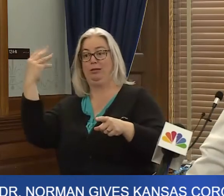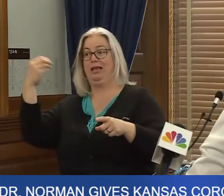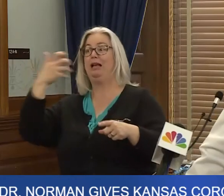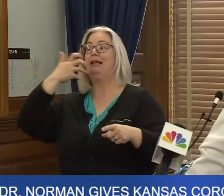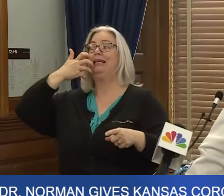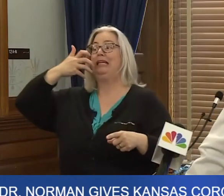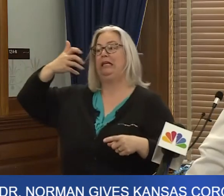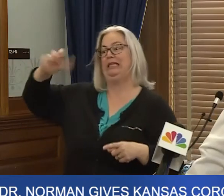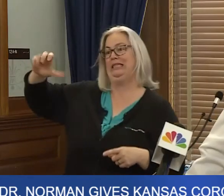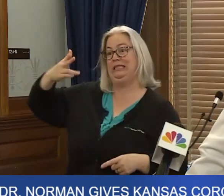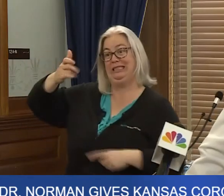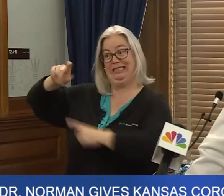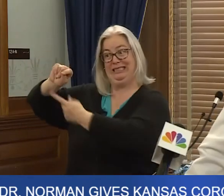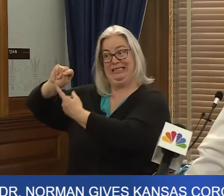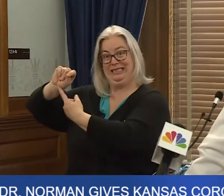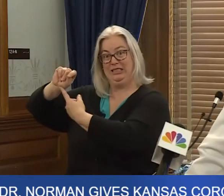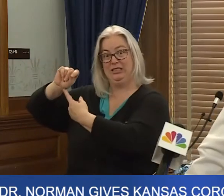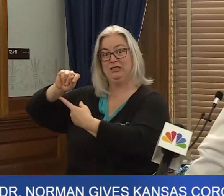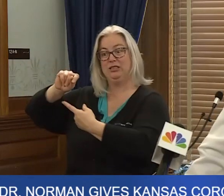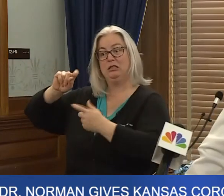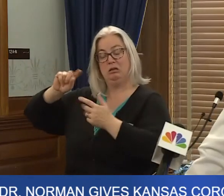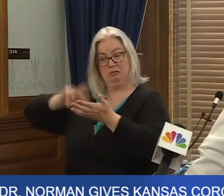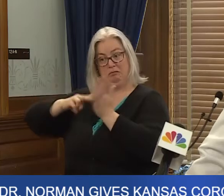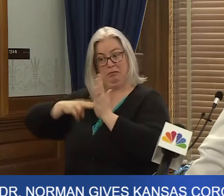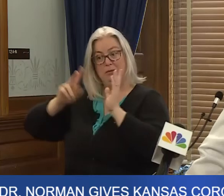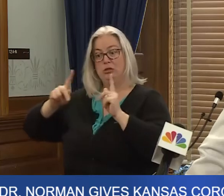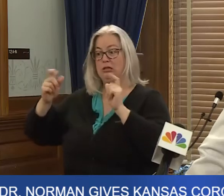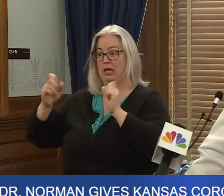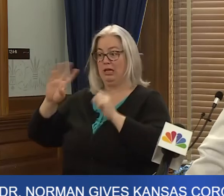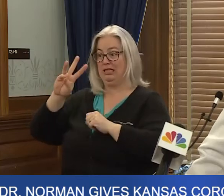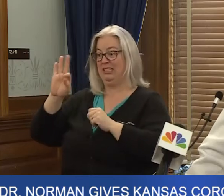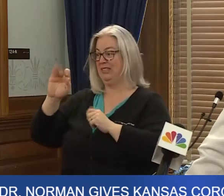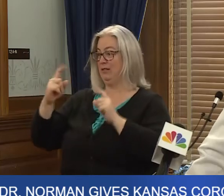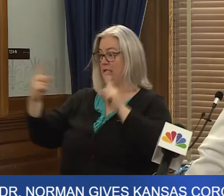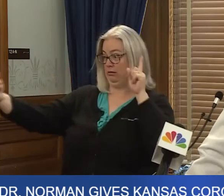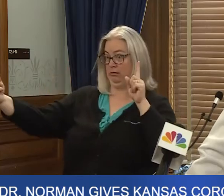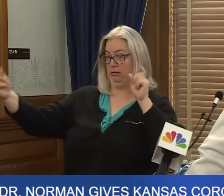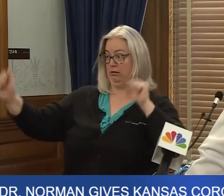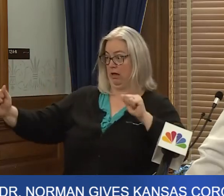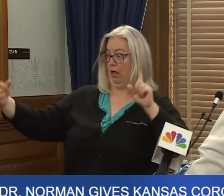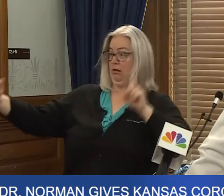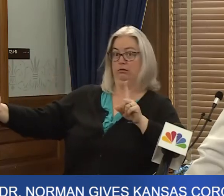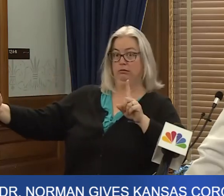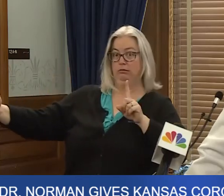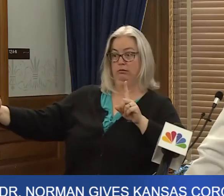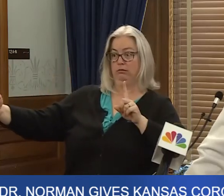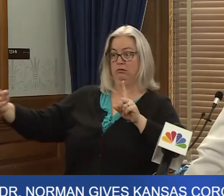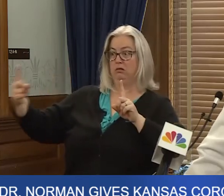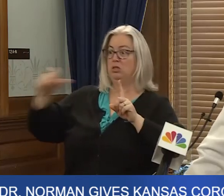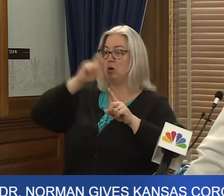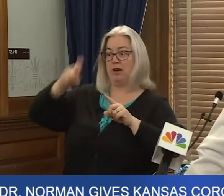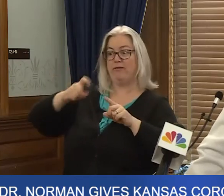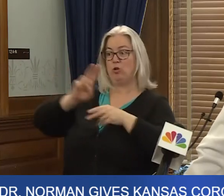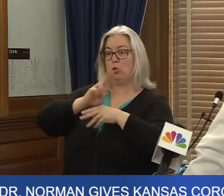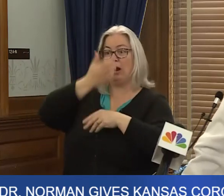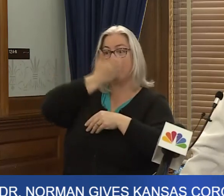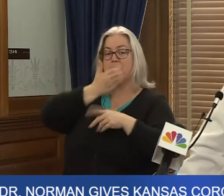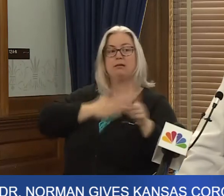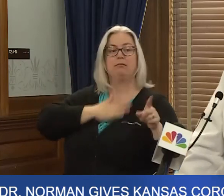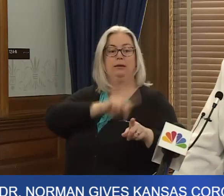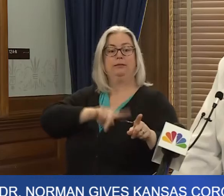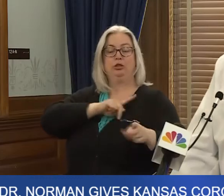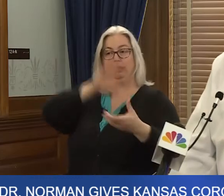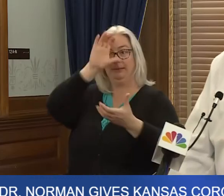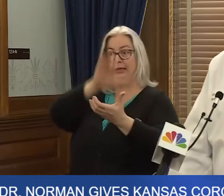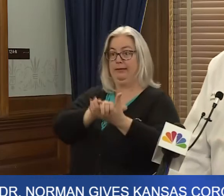said the heat is a big part of it. Can a person be 6 foot away and do without the mask? My personal